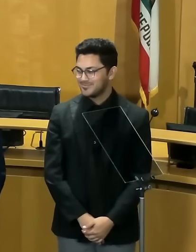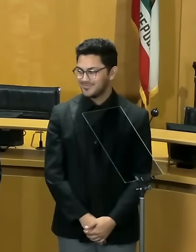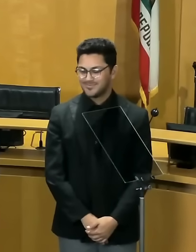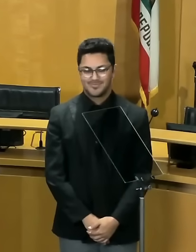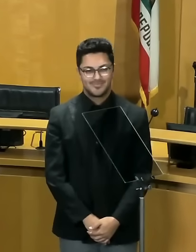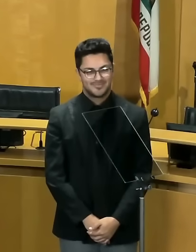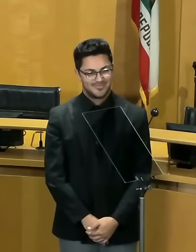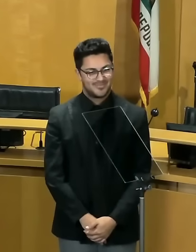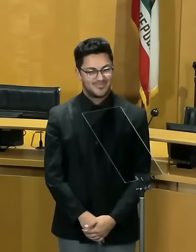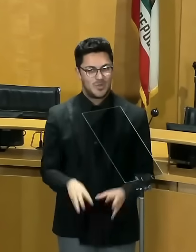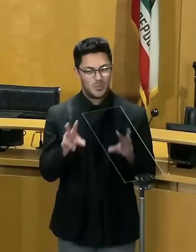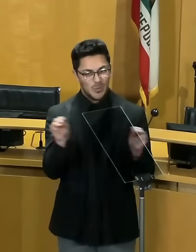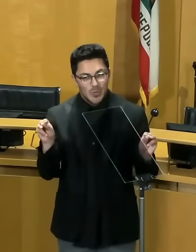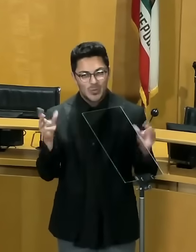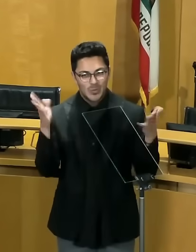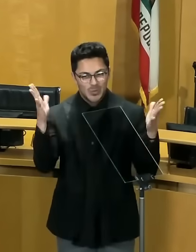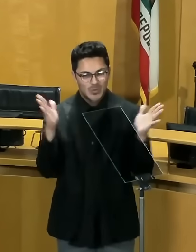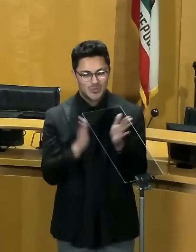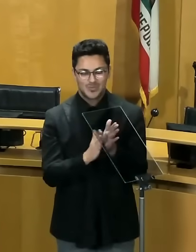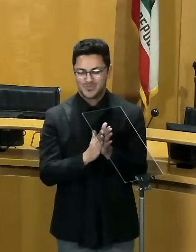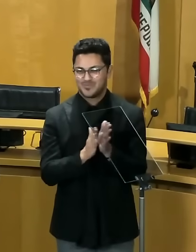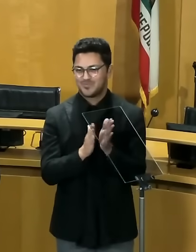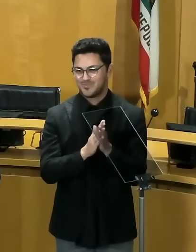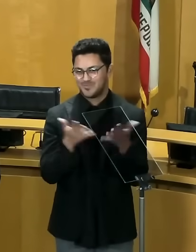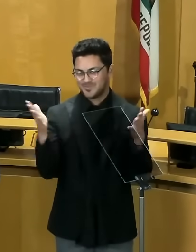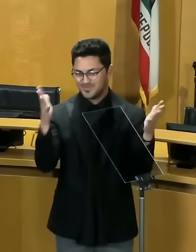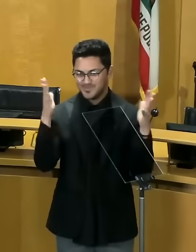That was a woo.